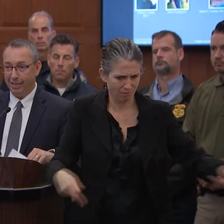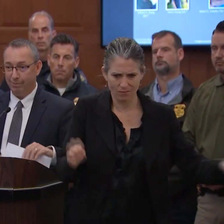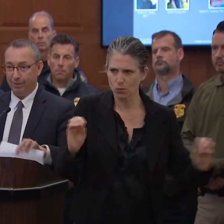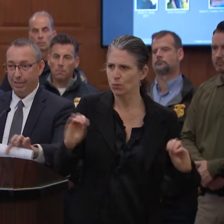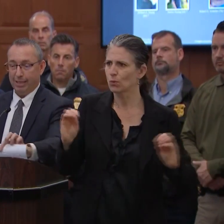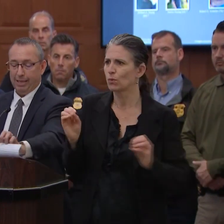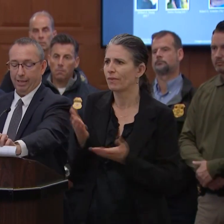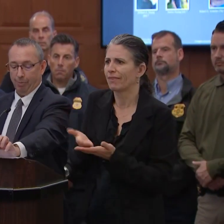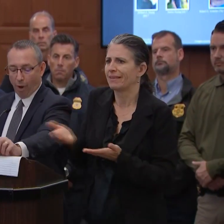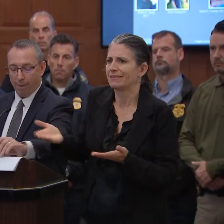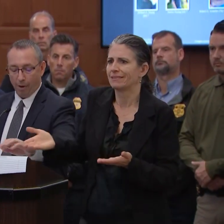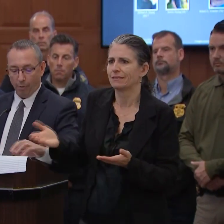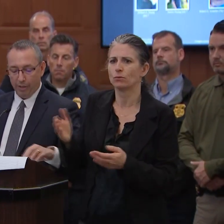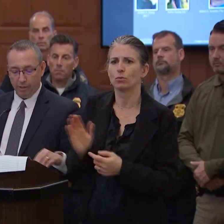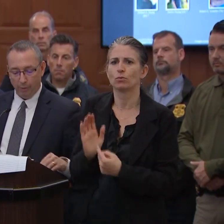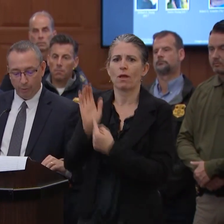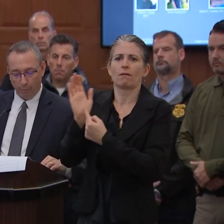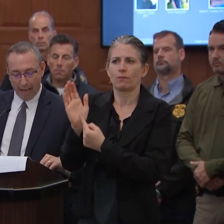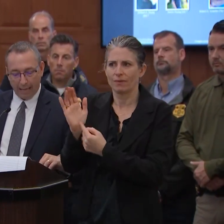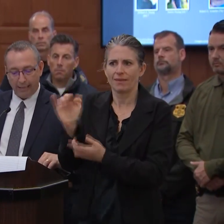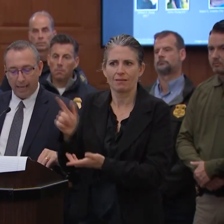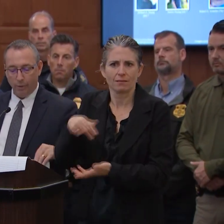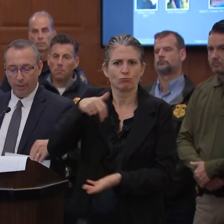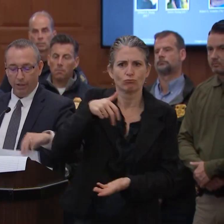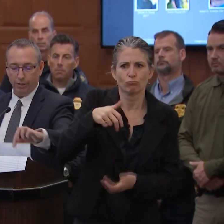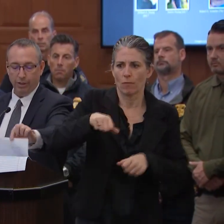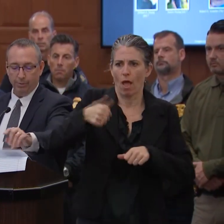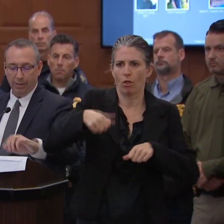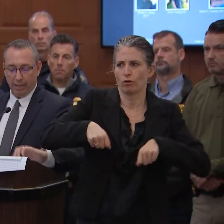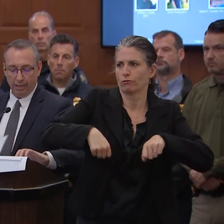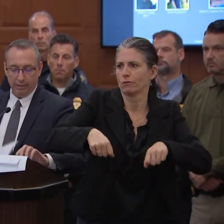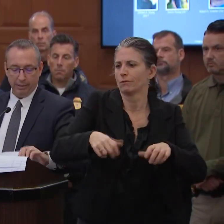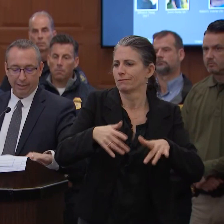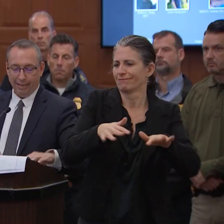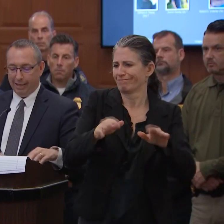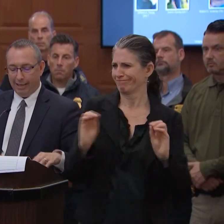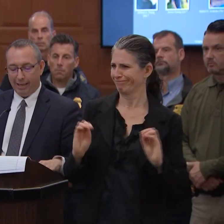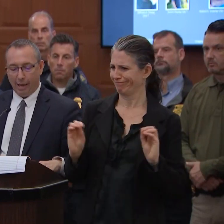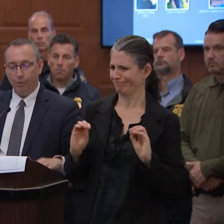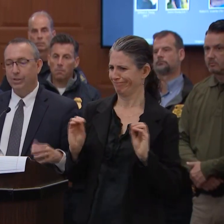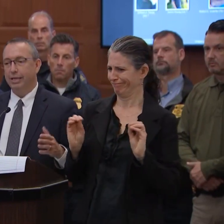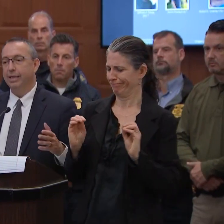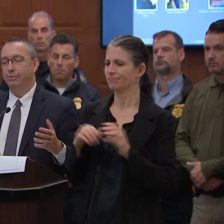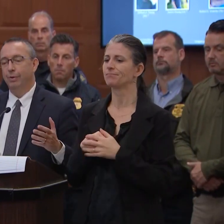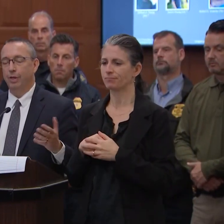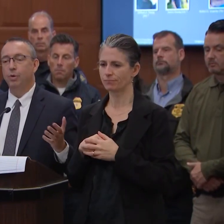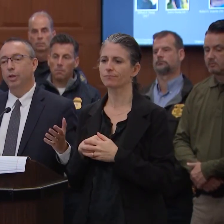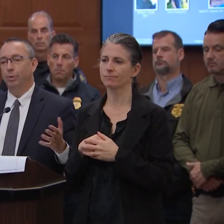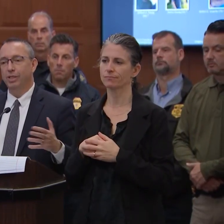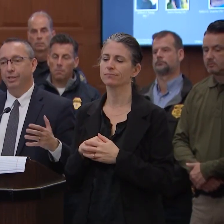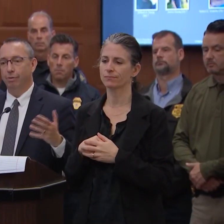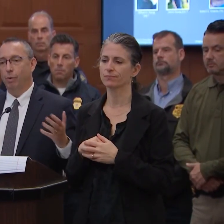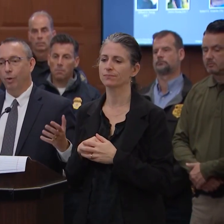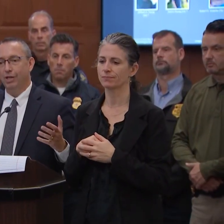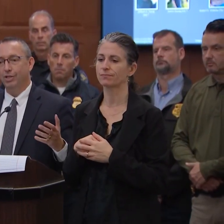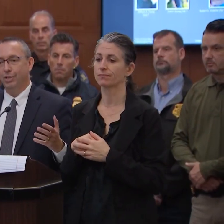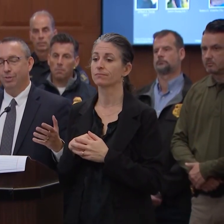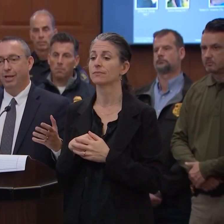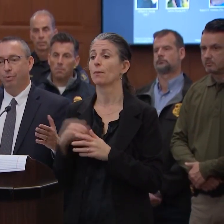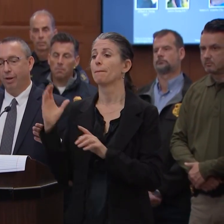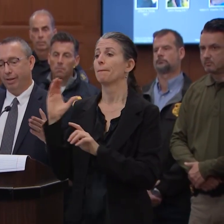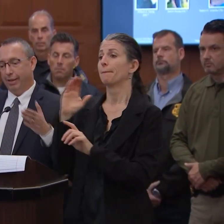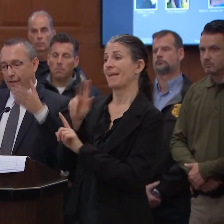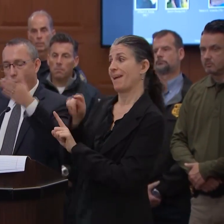leads and tips. The primary reason that we were back in that location is because, I will say this, from a community policing, from a